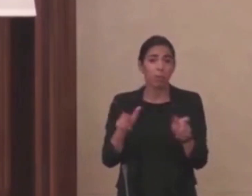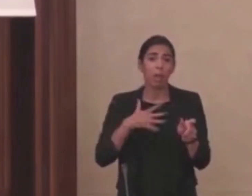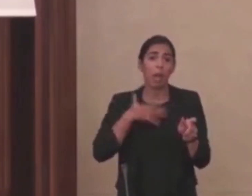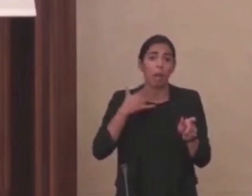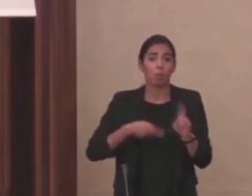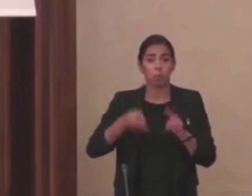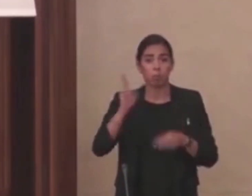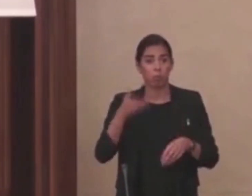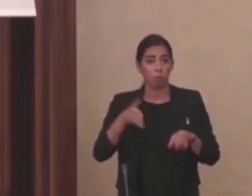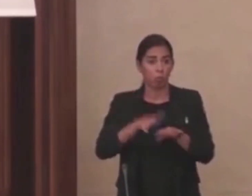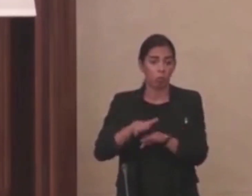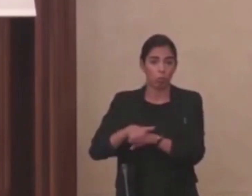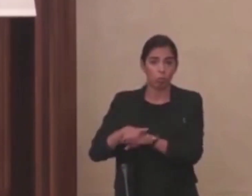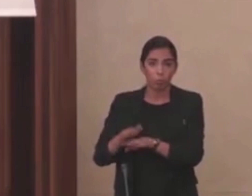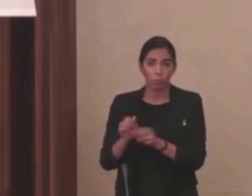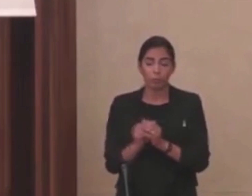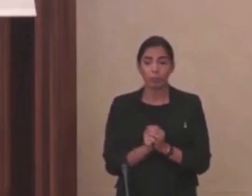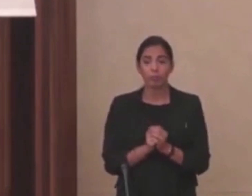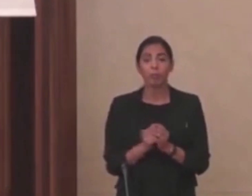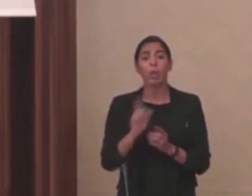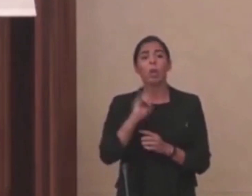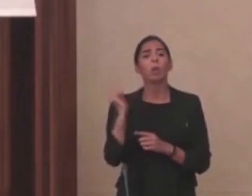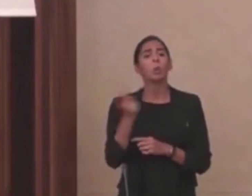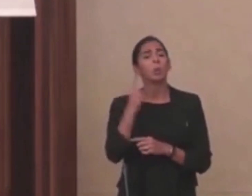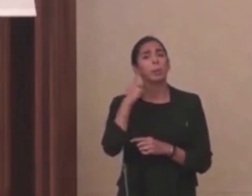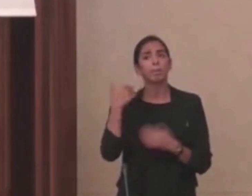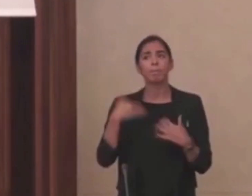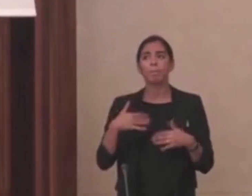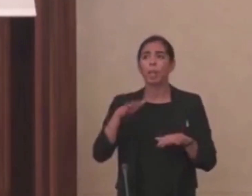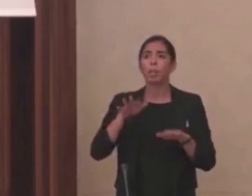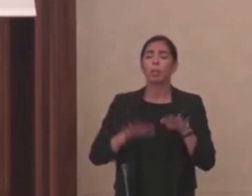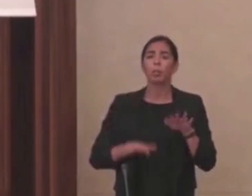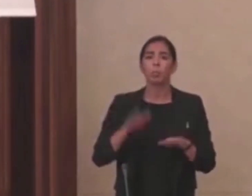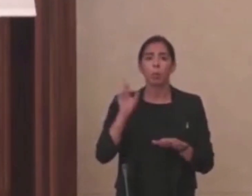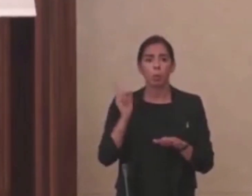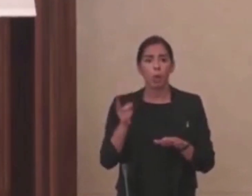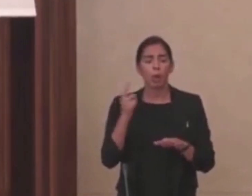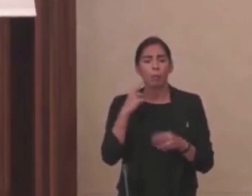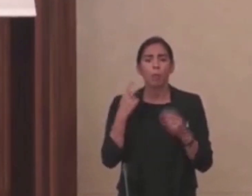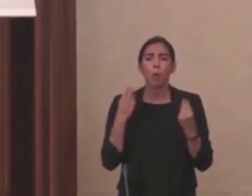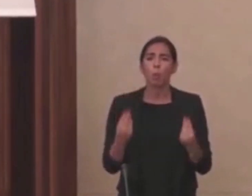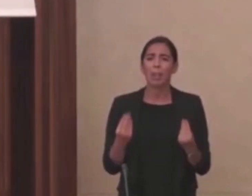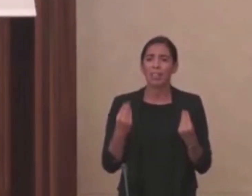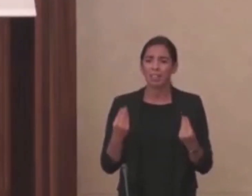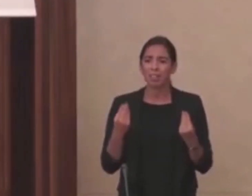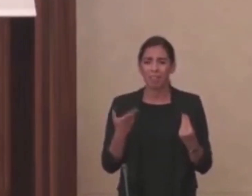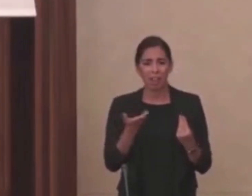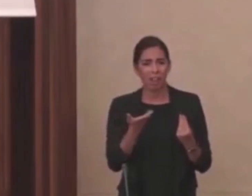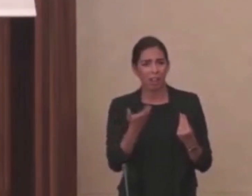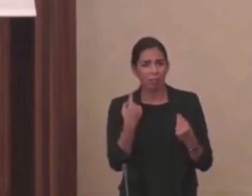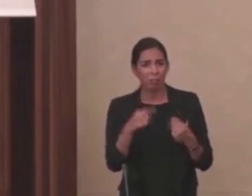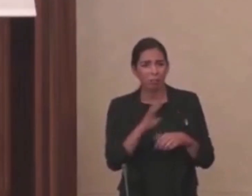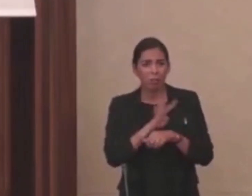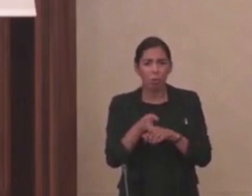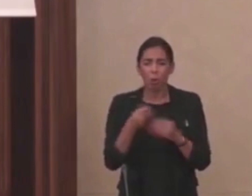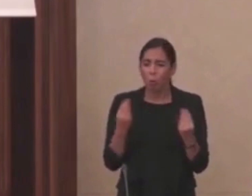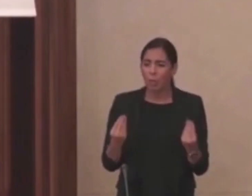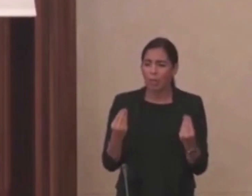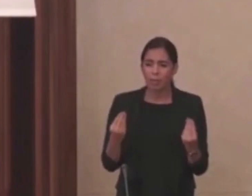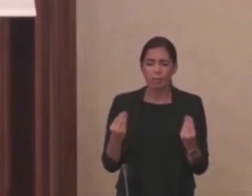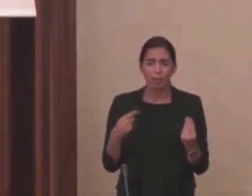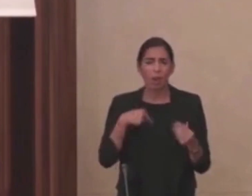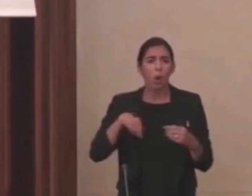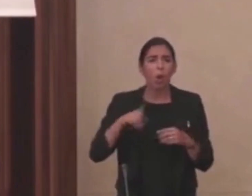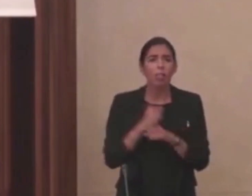domanda virus che killed ci siamo many posti tutti elderly. era: cosa And the possiamo question fare? that we asked Cosa possiamo ourselves fare di was, fronte a what questa can we do? minaccia? Che cosa What can dobbiamo we fare? do